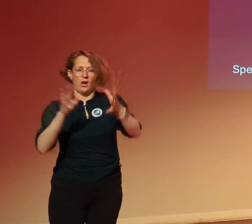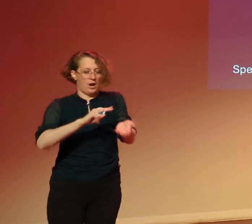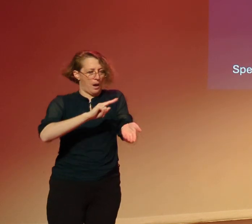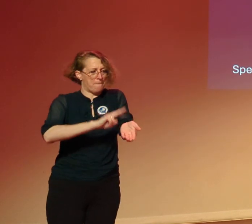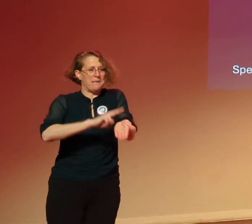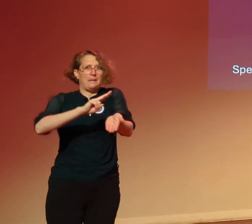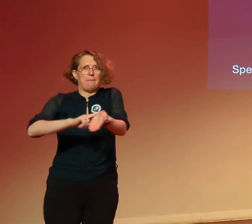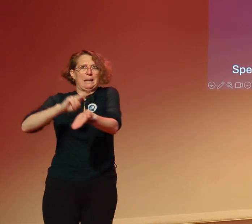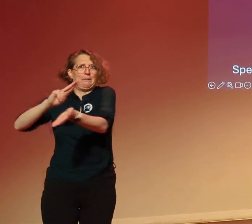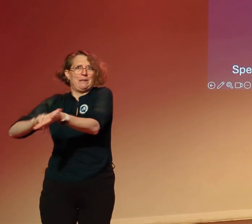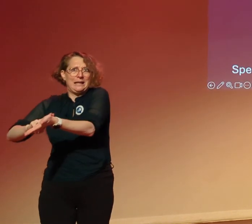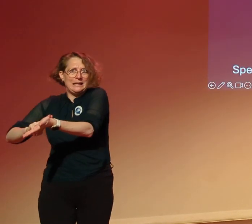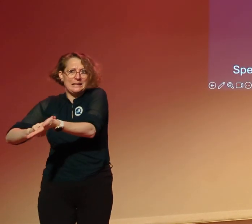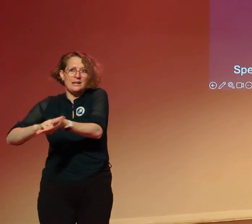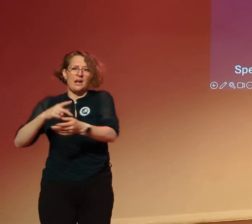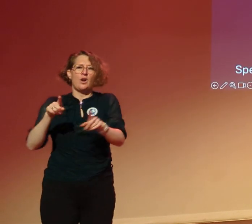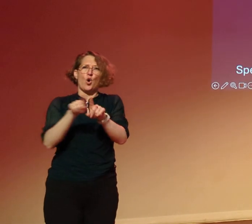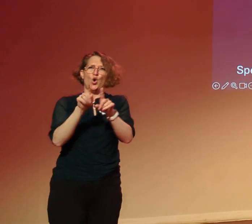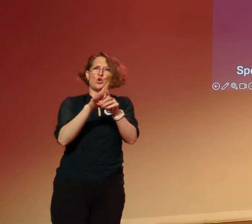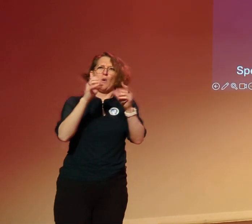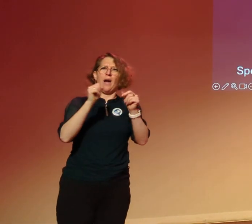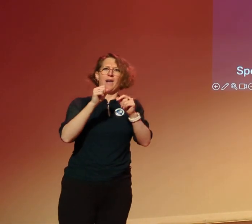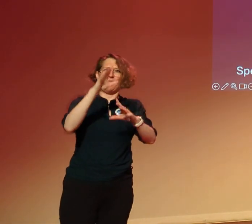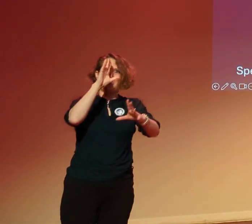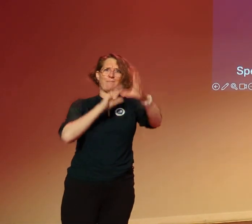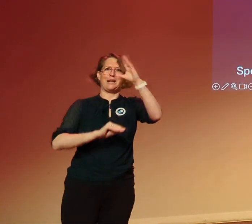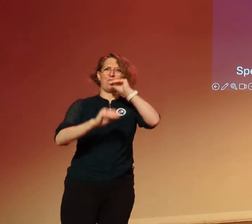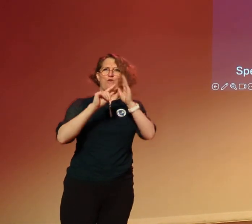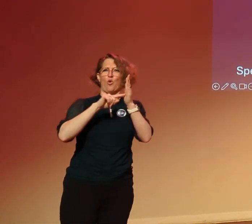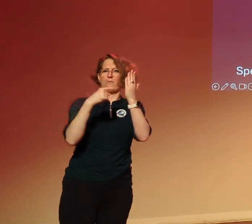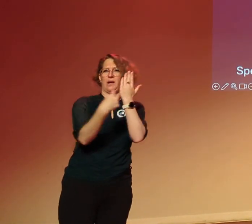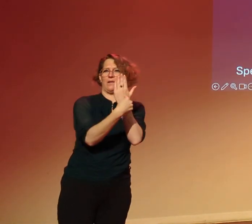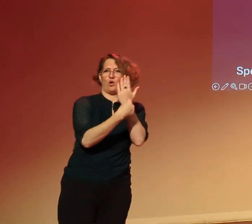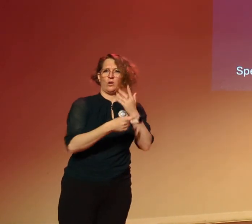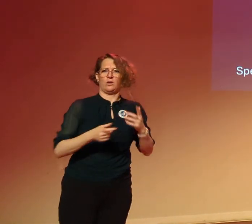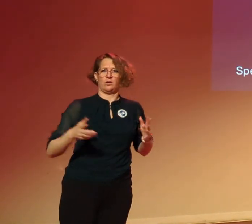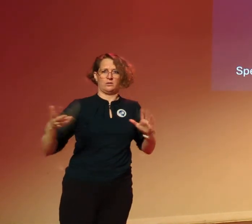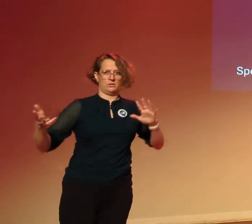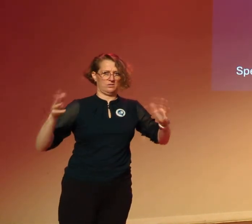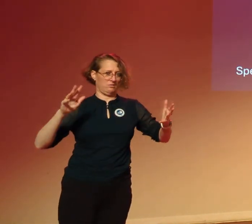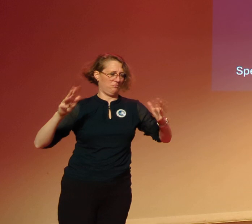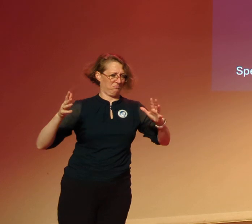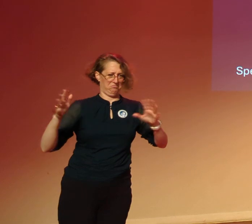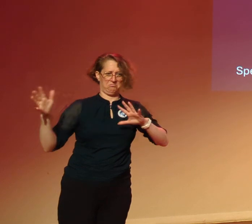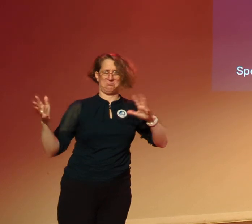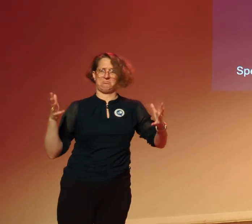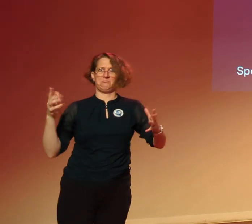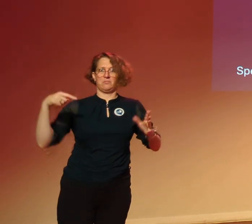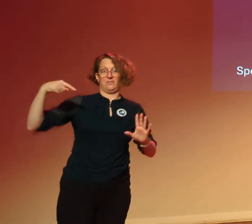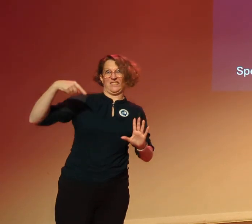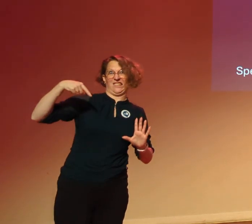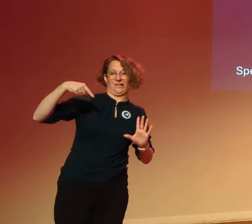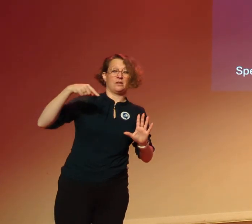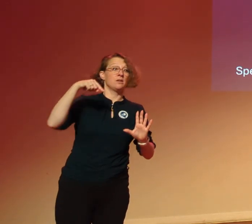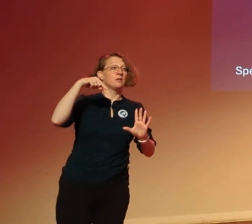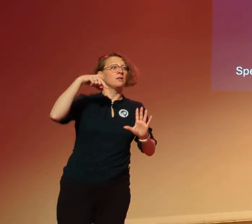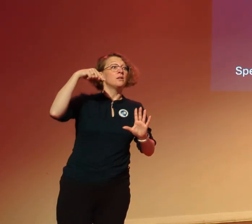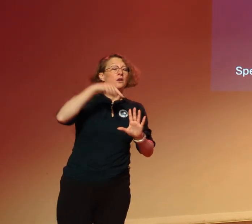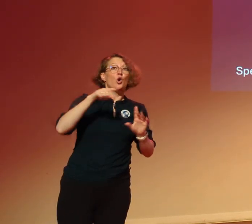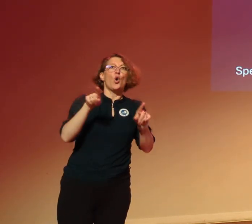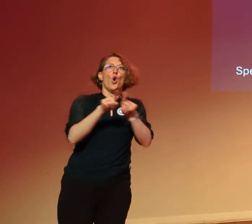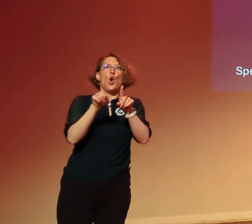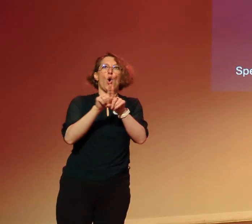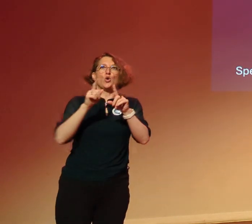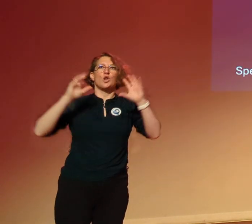also seems to be somewhat metaphoric. That everybody's got things that they're going through and people that are here. And also there